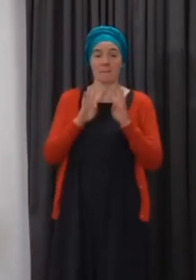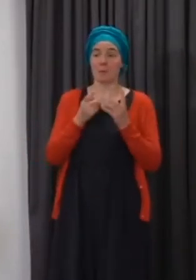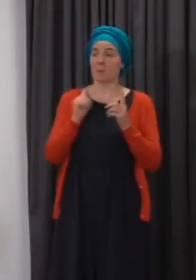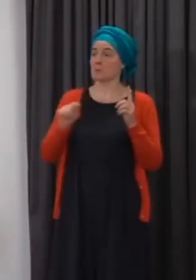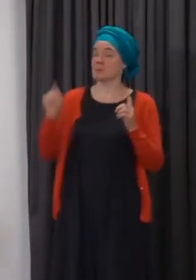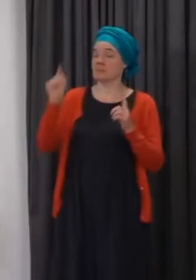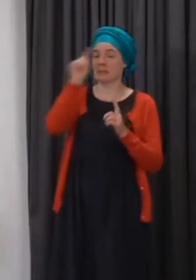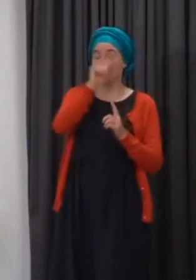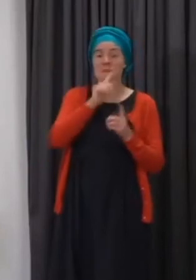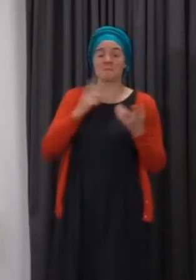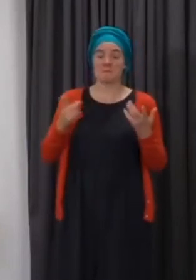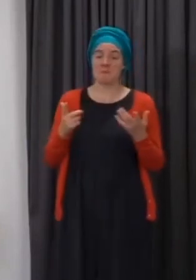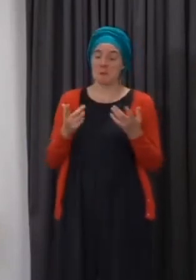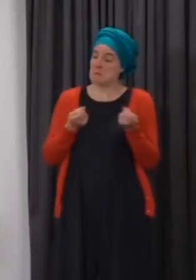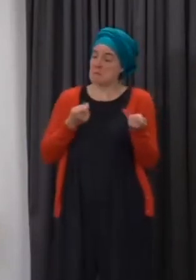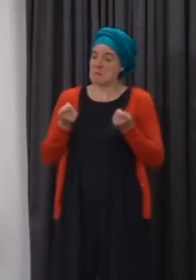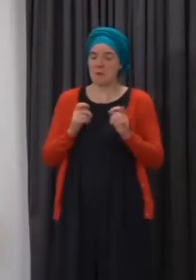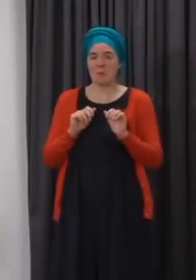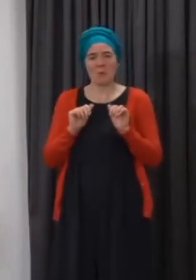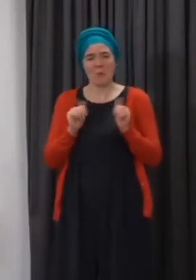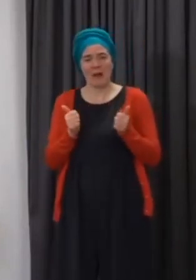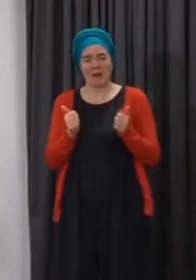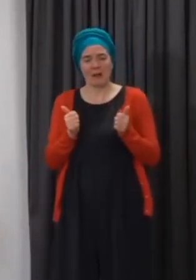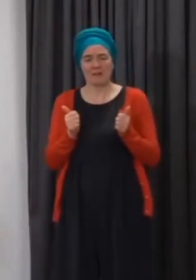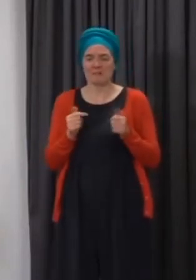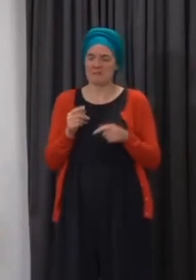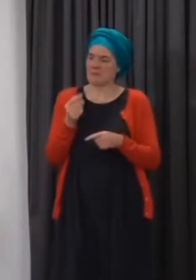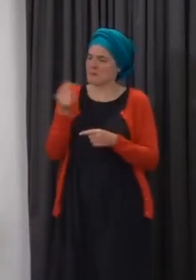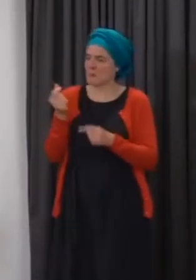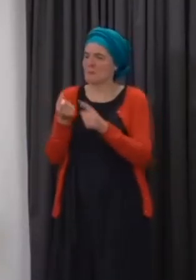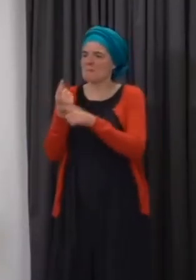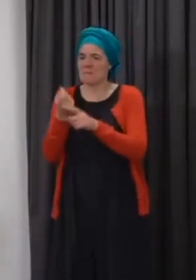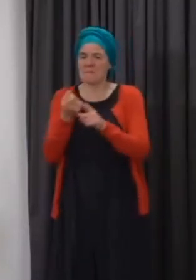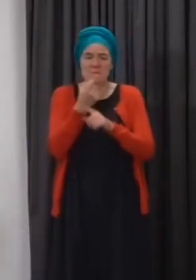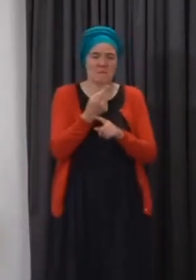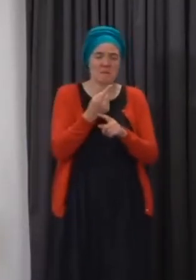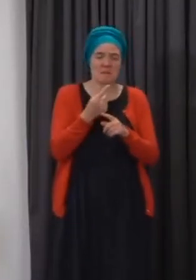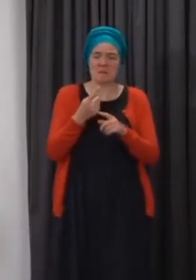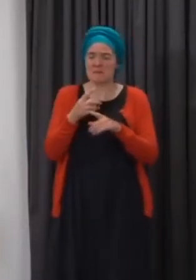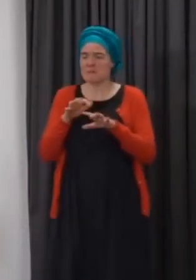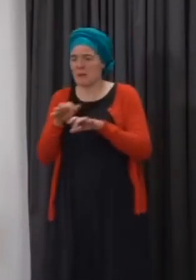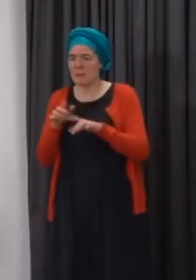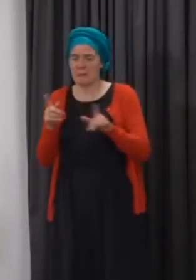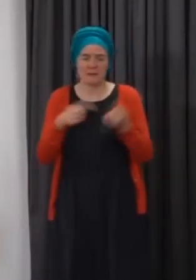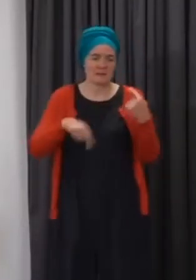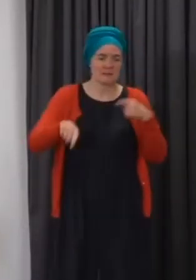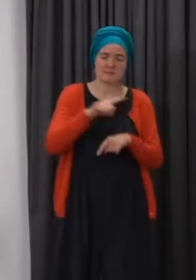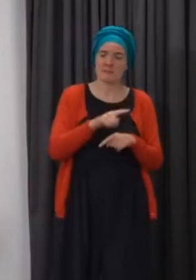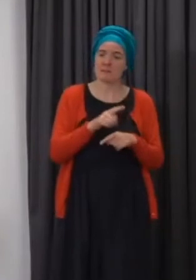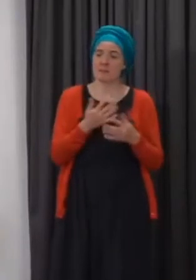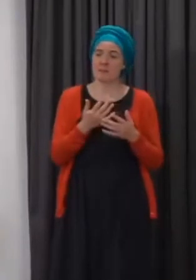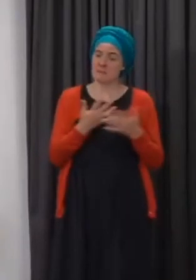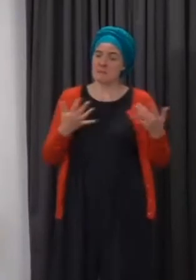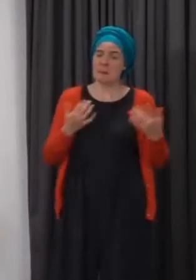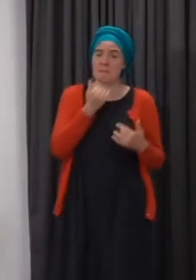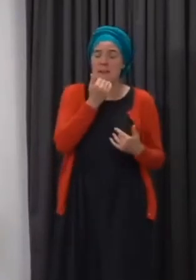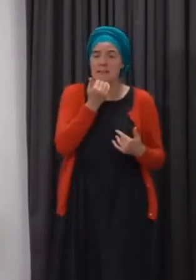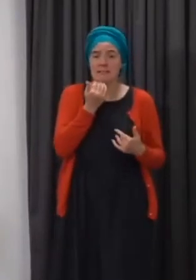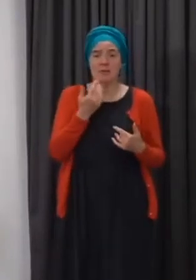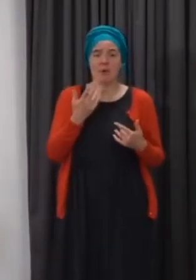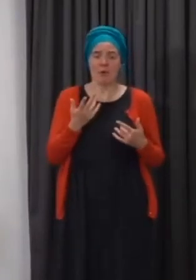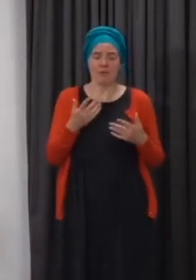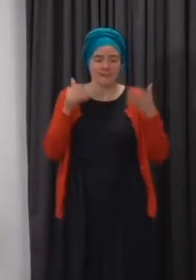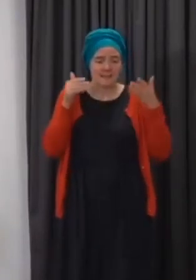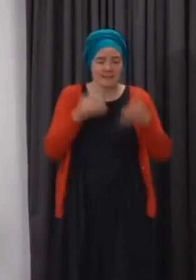site exceptions. About 38% of our acute hospital beds are empty. That's around 2,600 beds. This